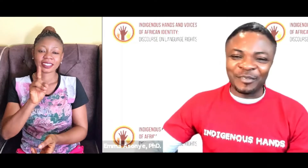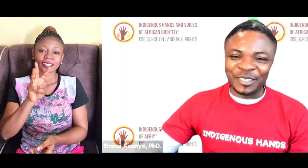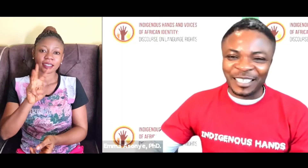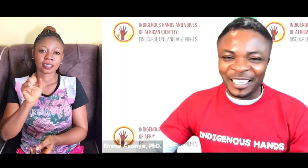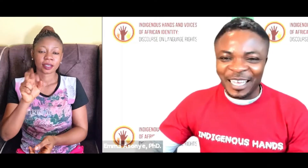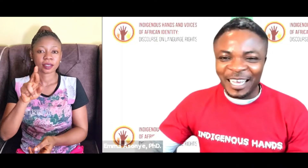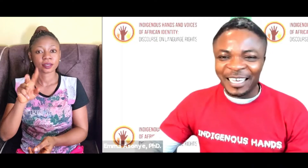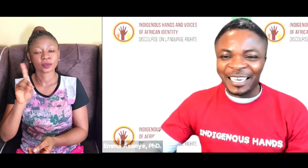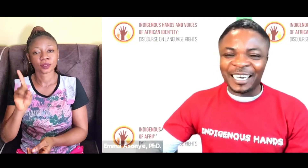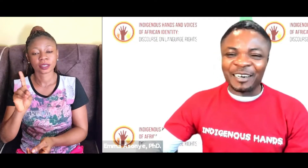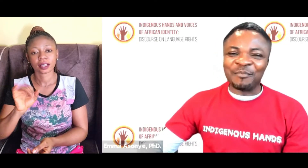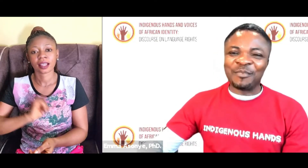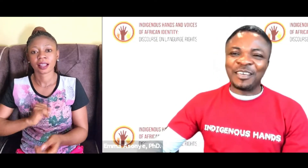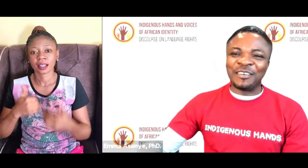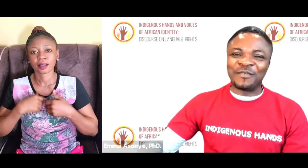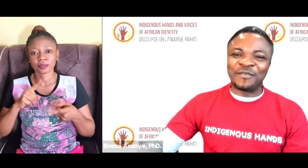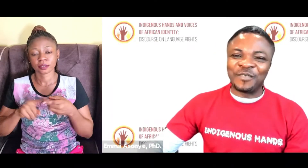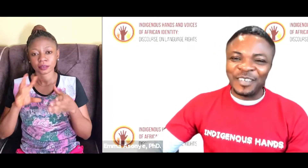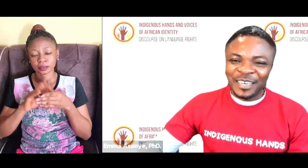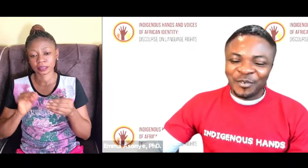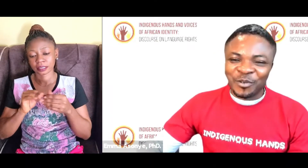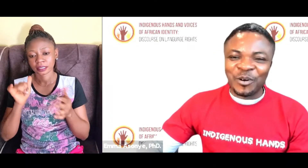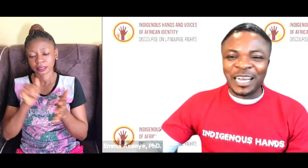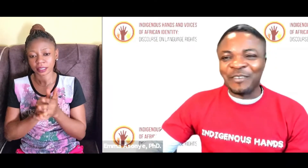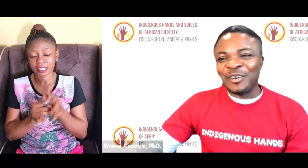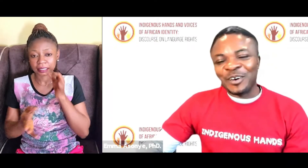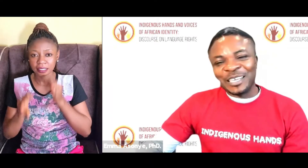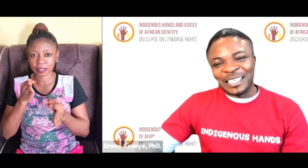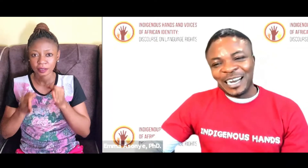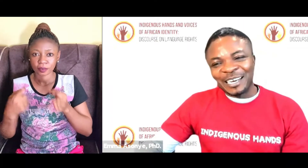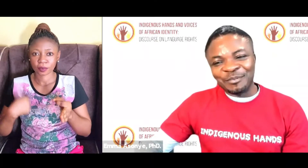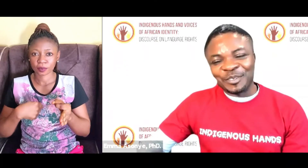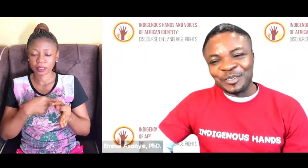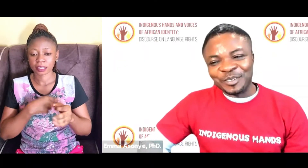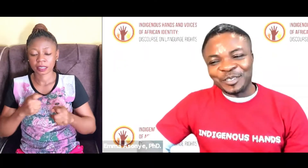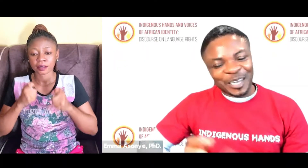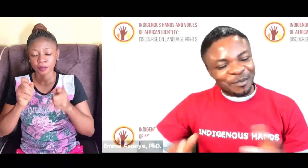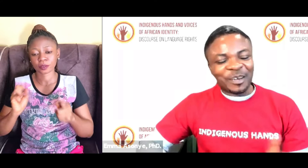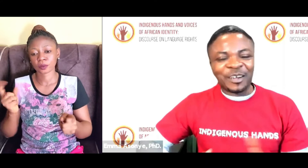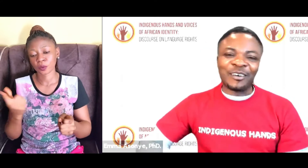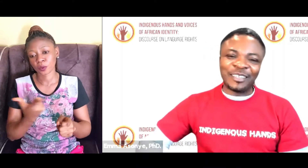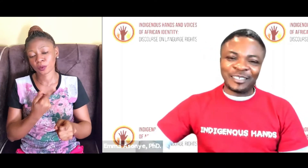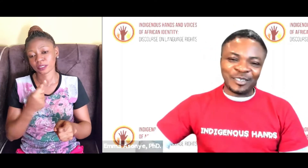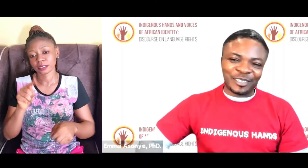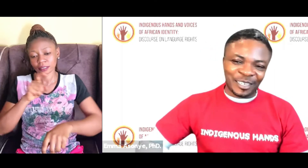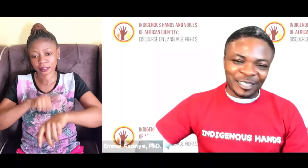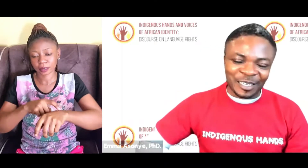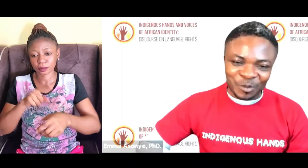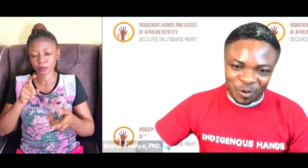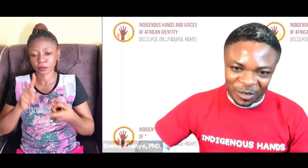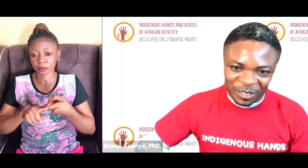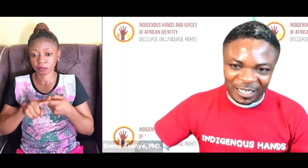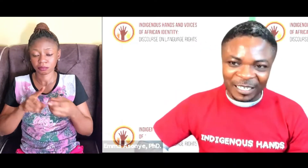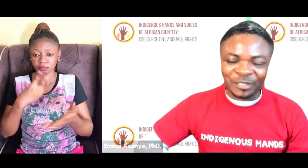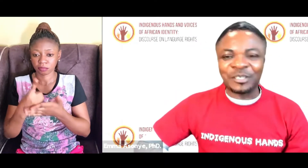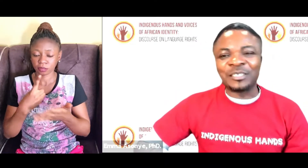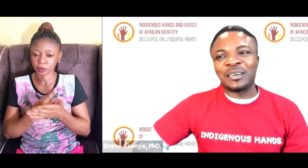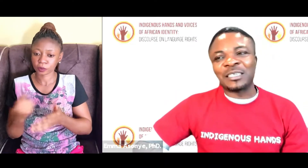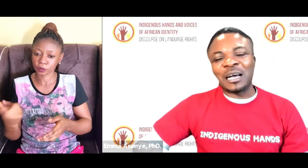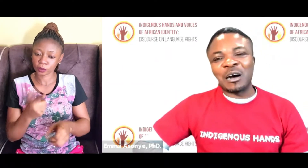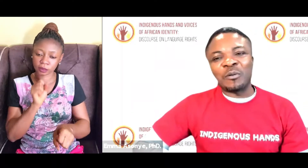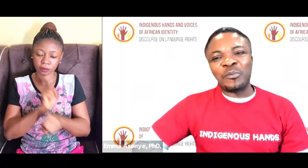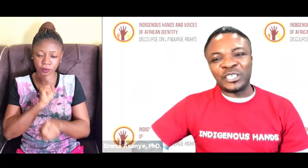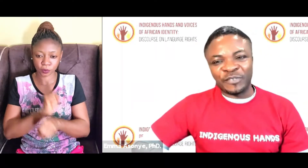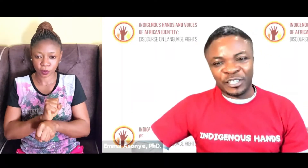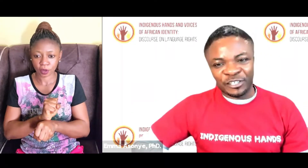I have to say that if we were given all the time to talk about all this, to discuss this work and to